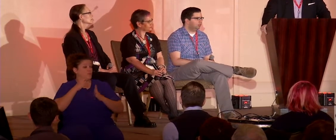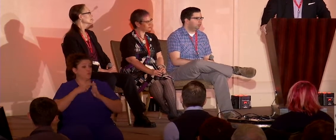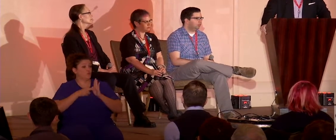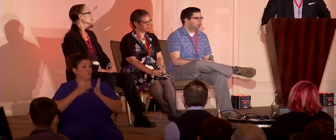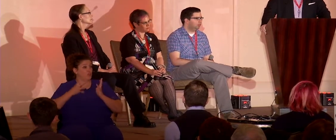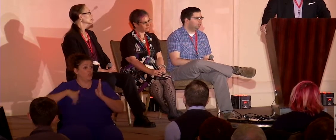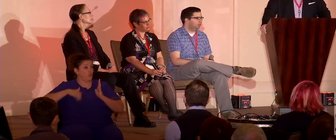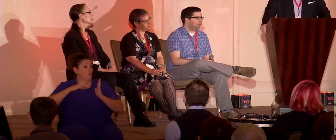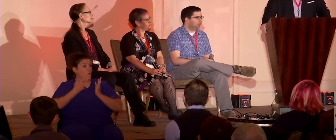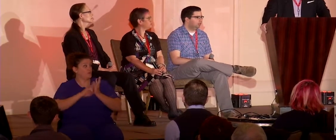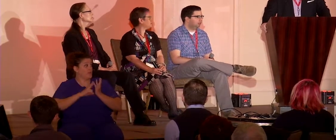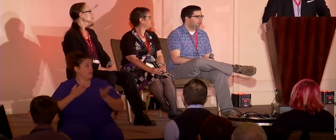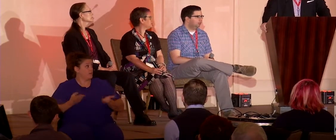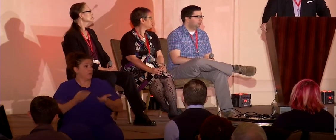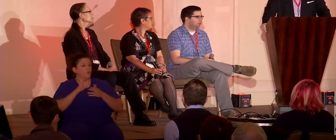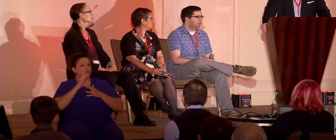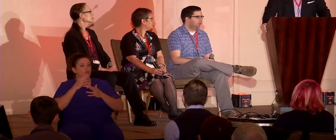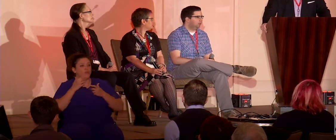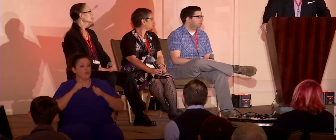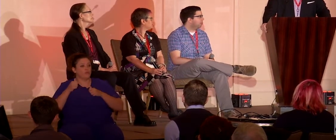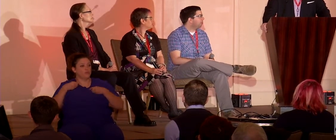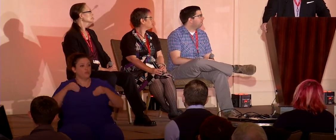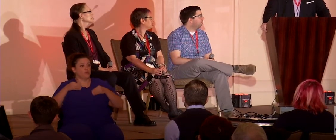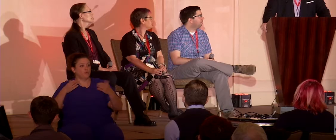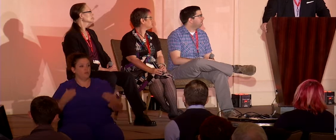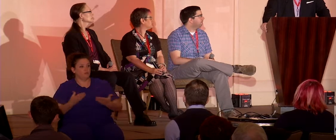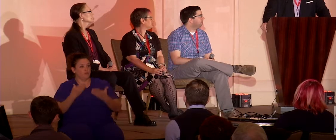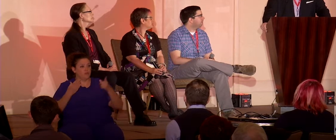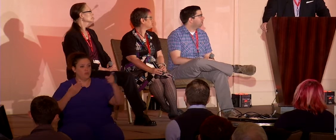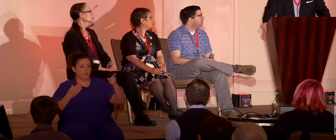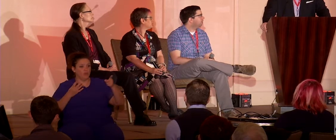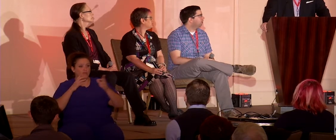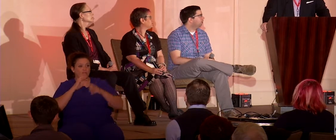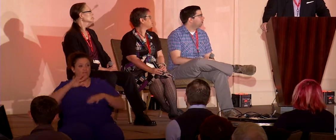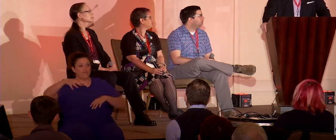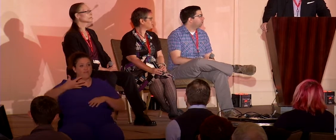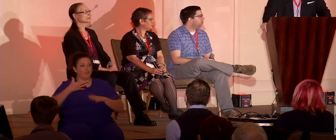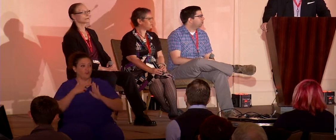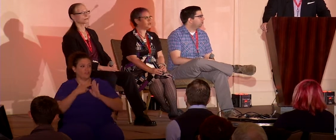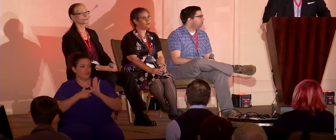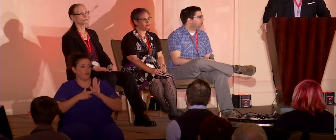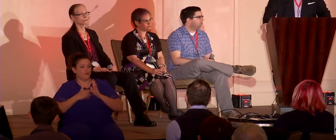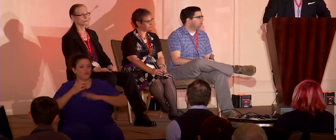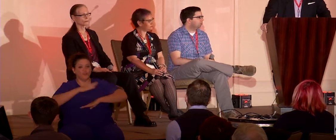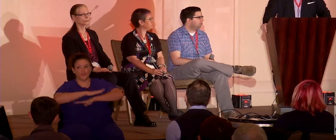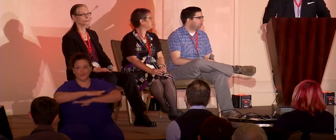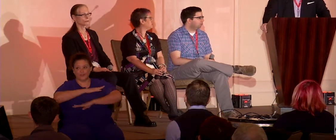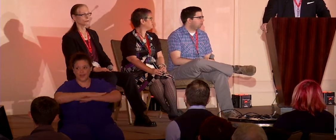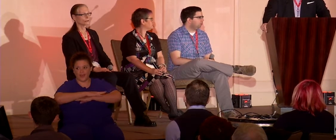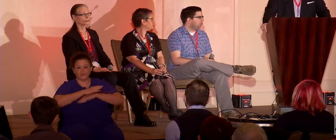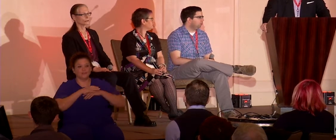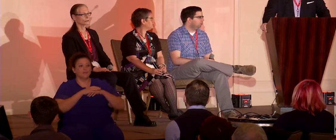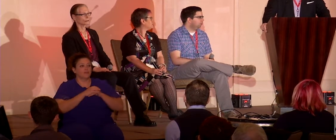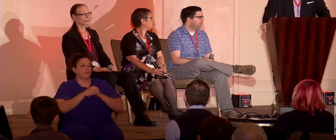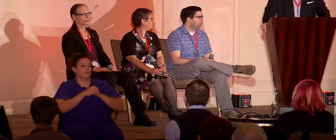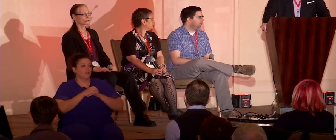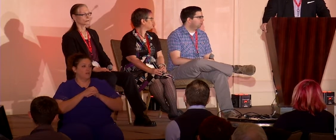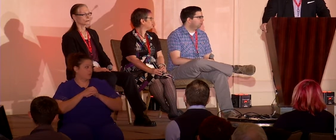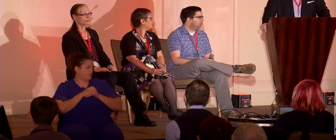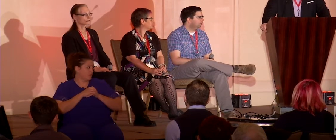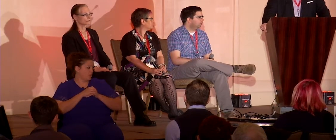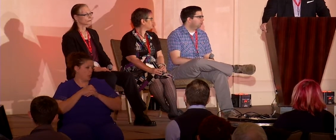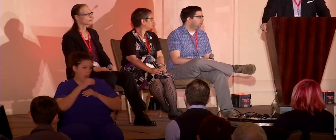that, we will have them on sale at the registration desk for $5. So relatively cheap